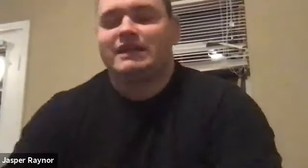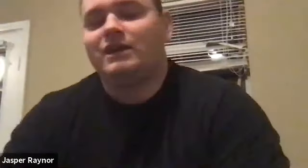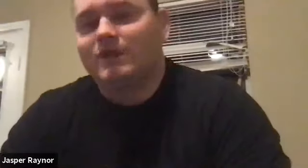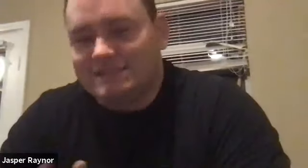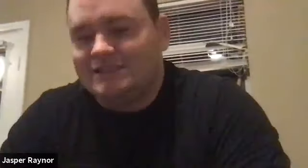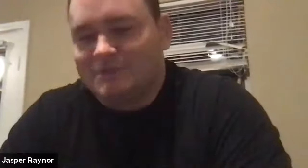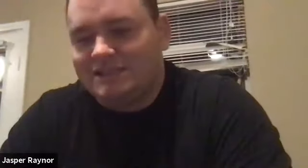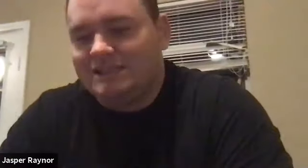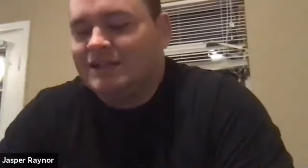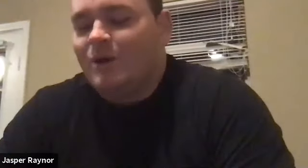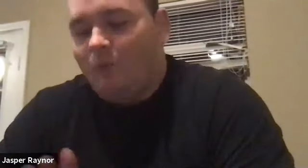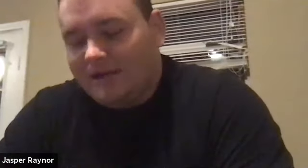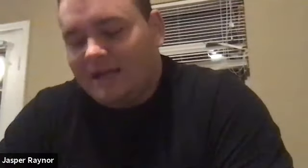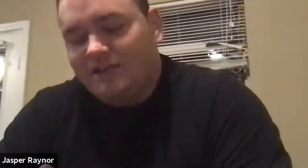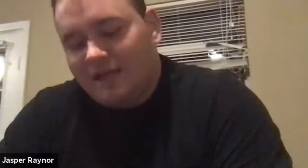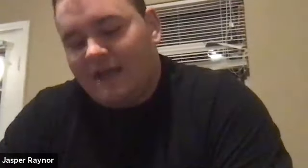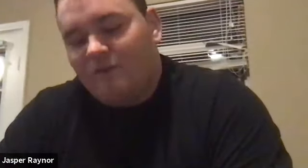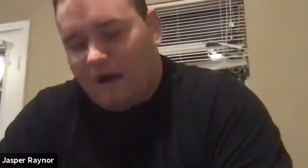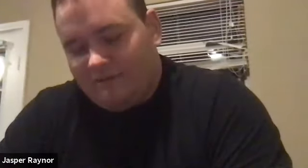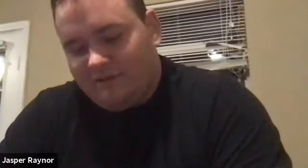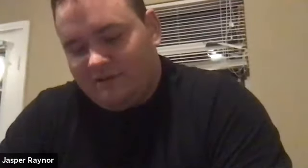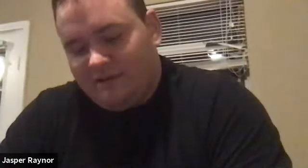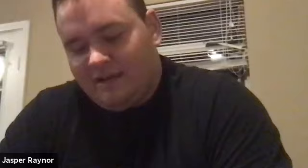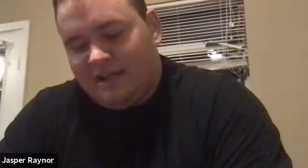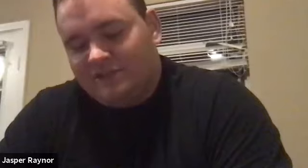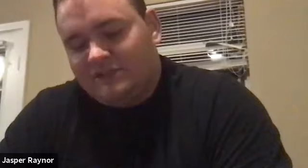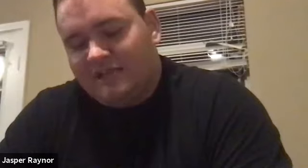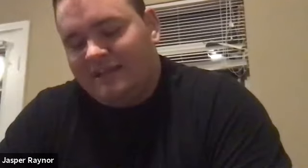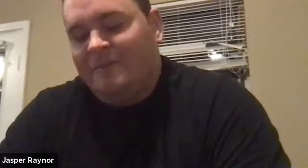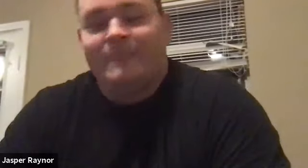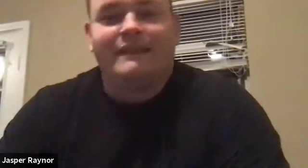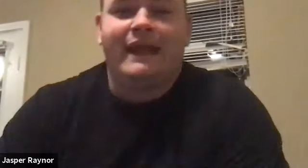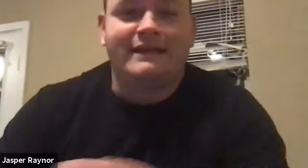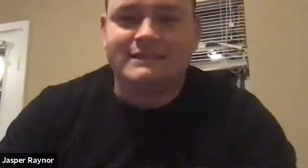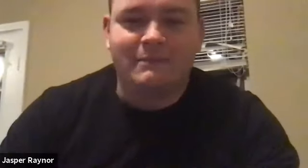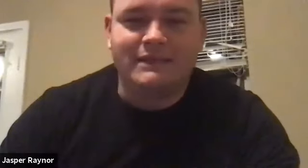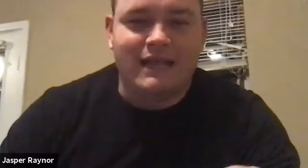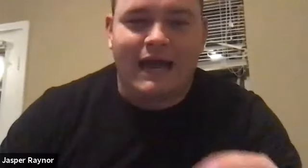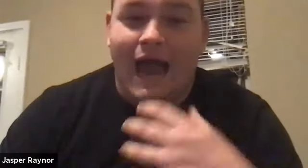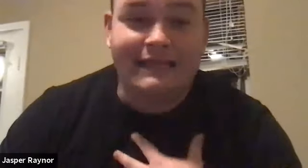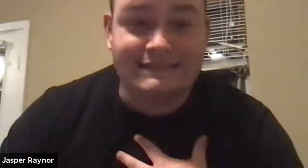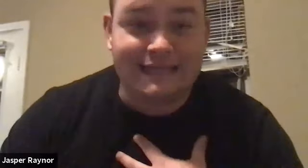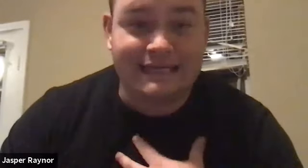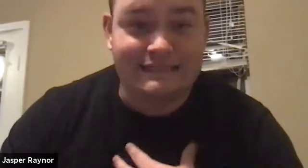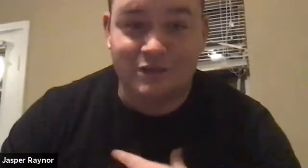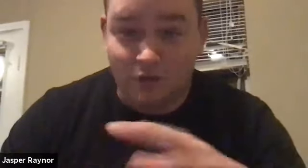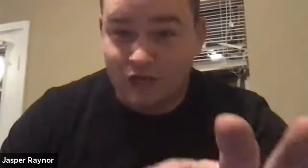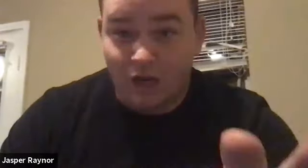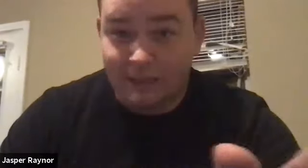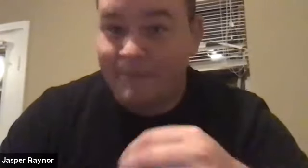no, listen to me, son. One day you're gonna have a wife. And she said, and this ain't meant, I didn't say this, so don't y'all get mad